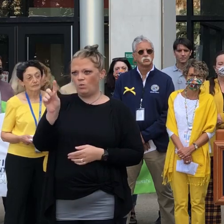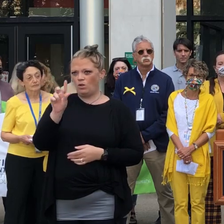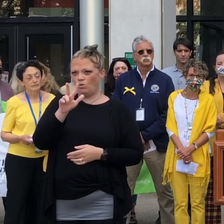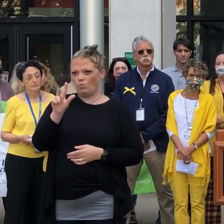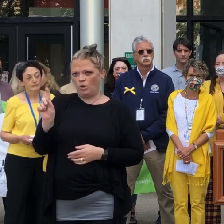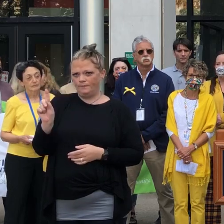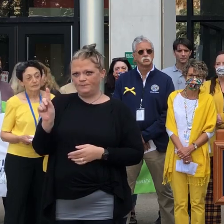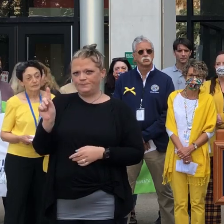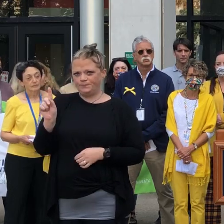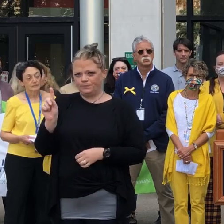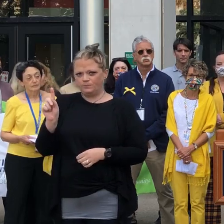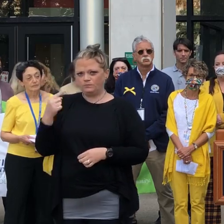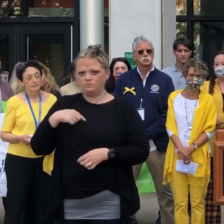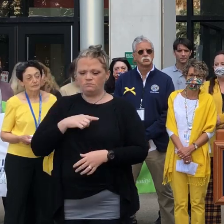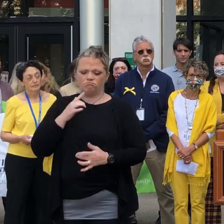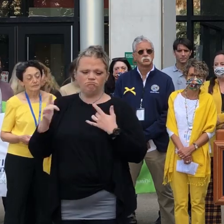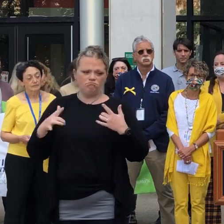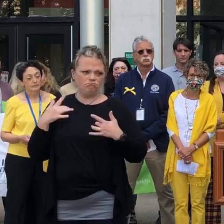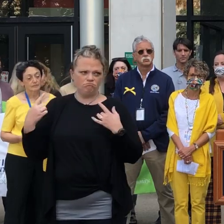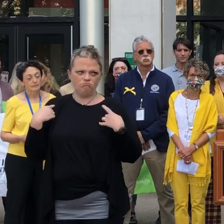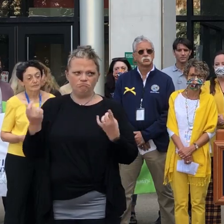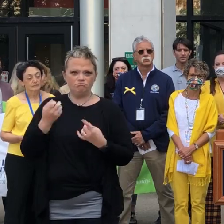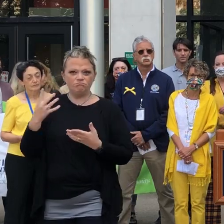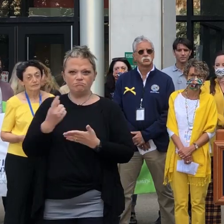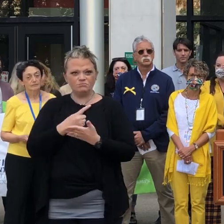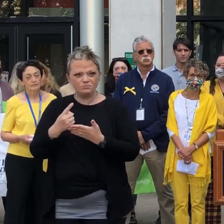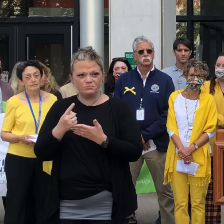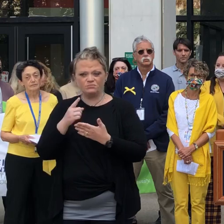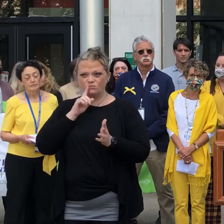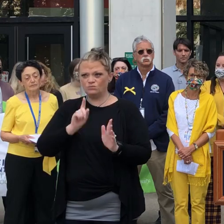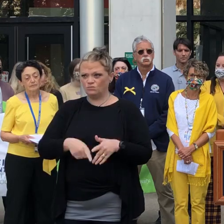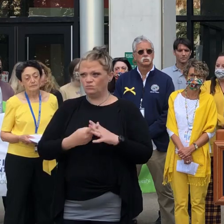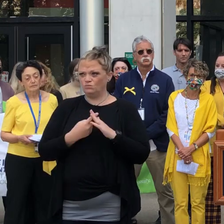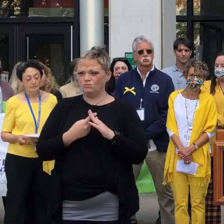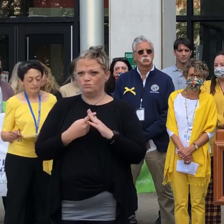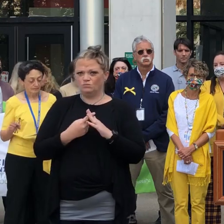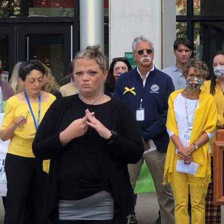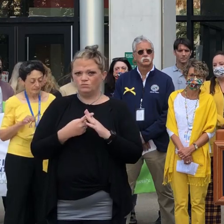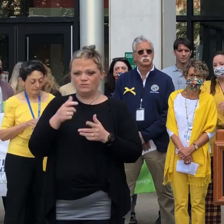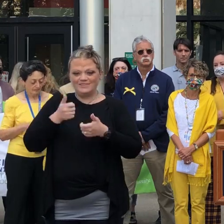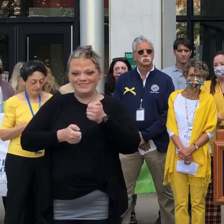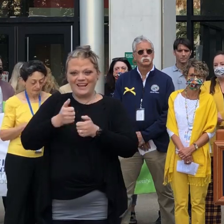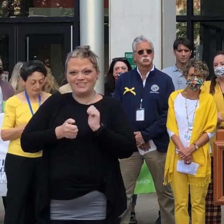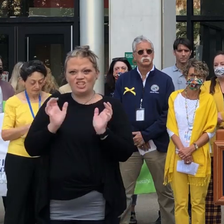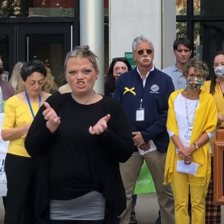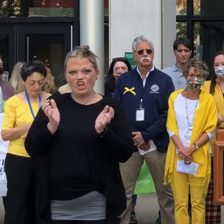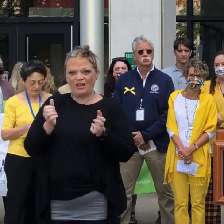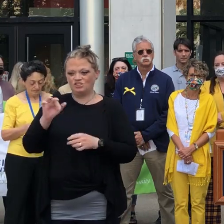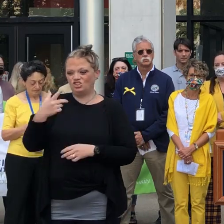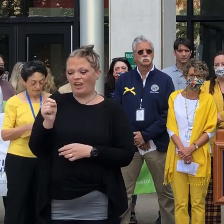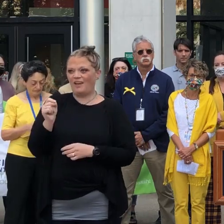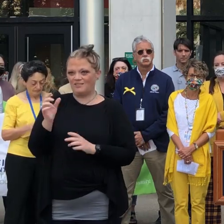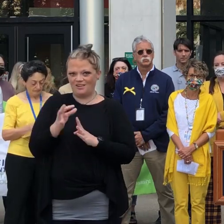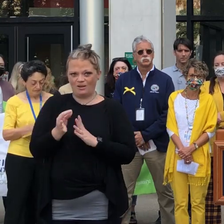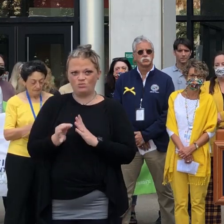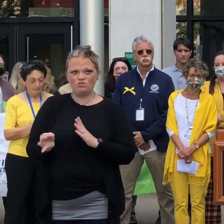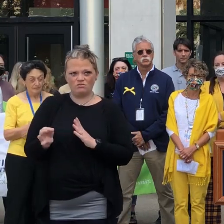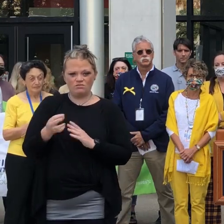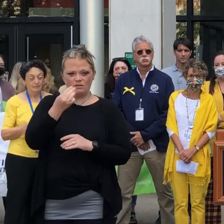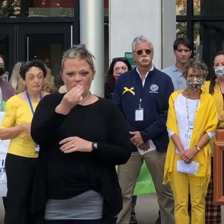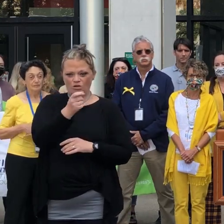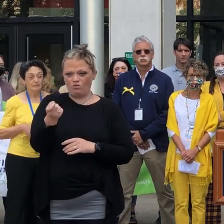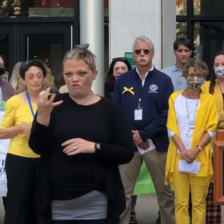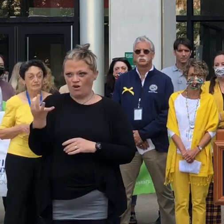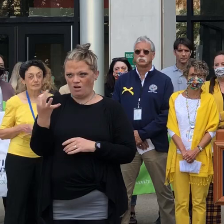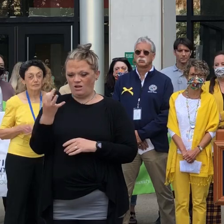834-3131. We were excited over the last several weeks to be launching our text and chat option that is running Monday through